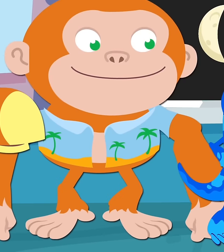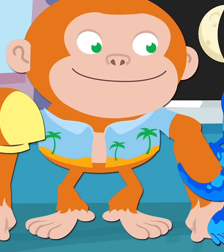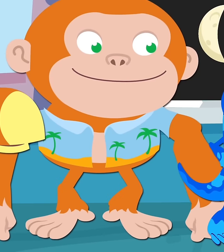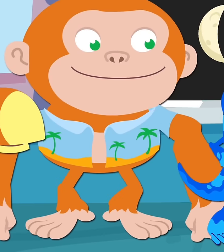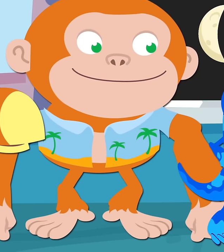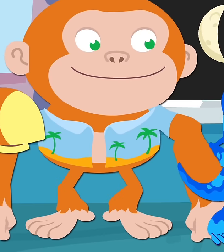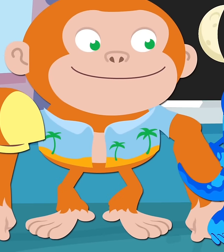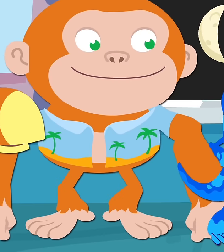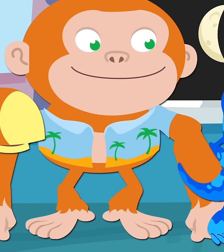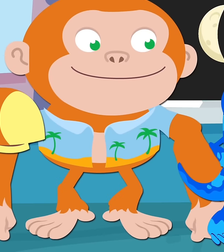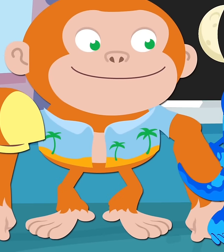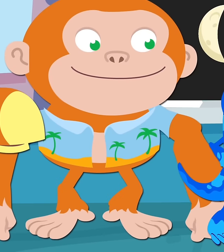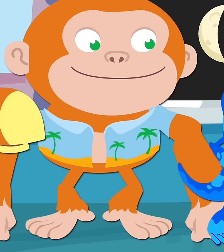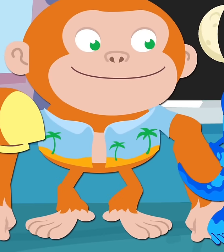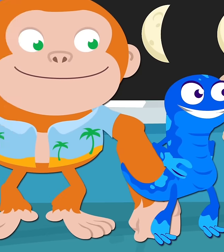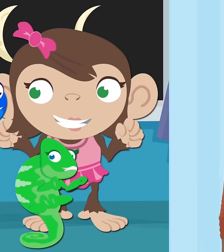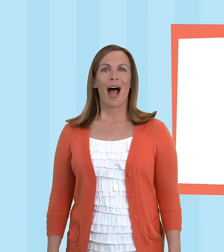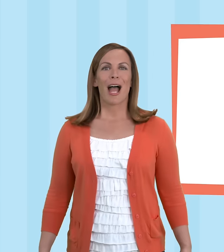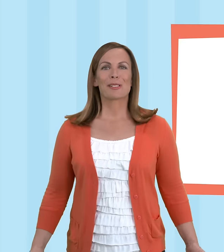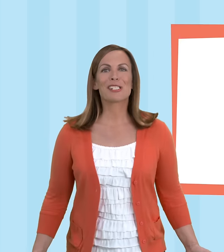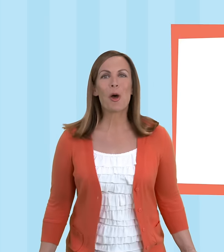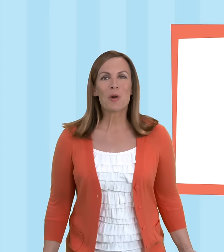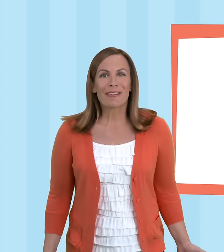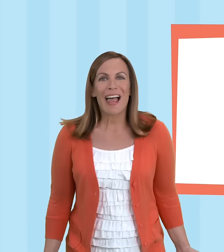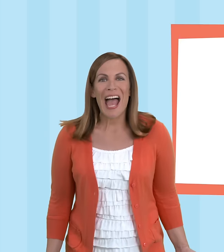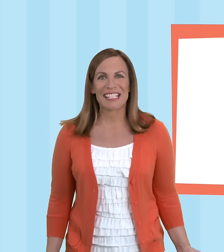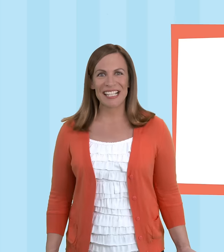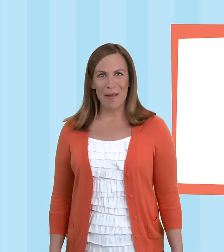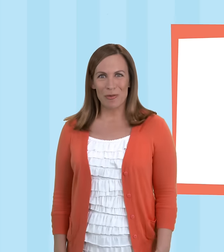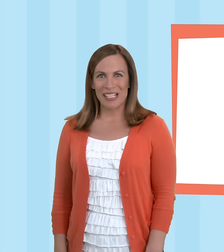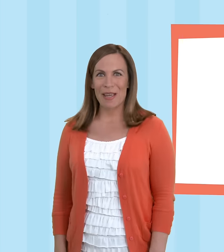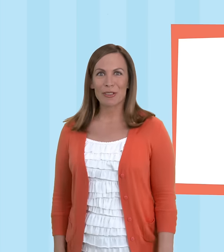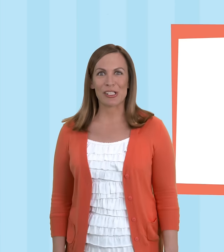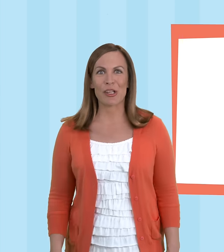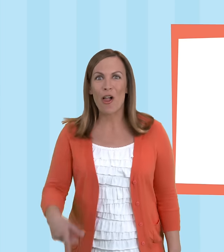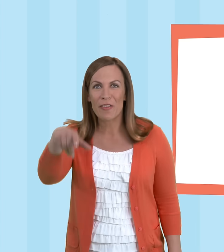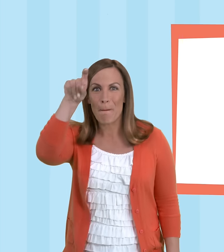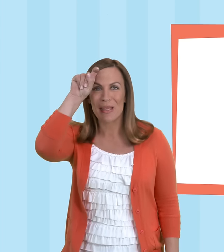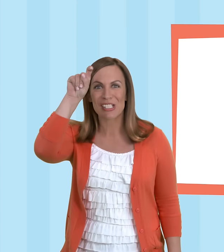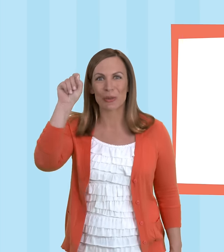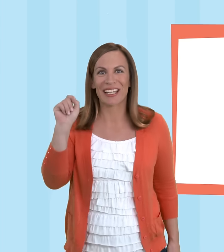cool space stuff in the process. I'm so glad Simon was able to solve the mystery.